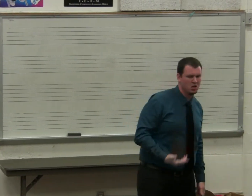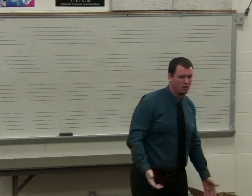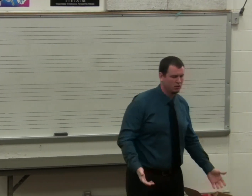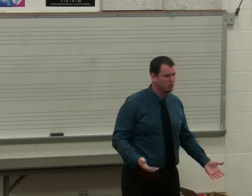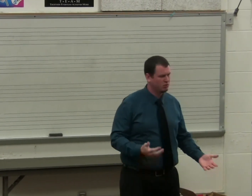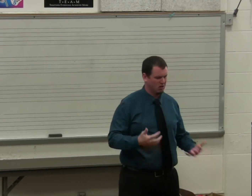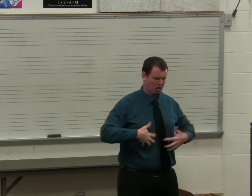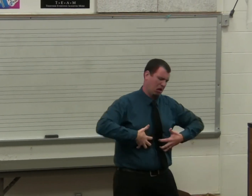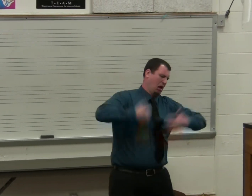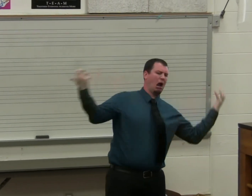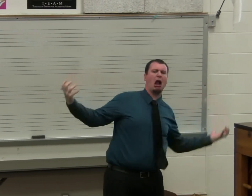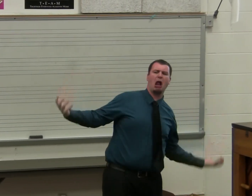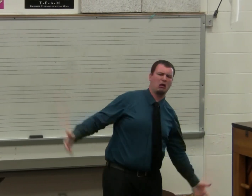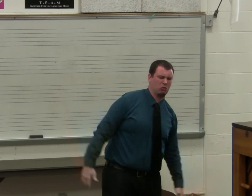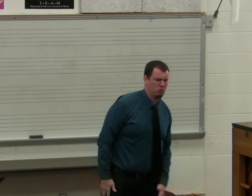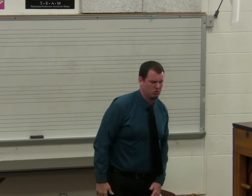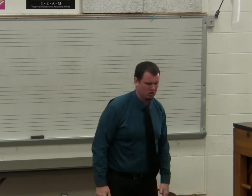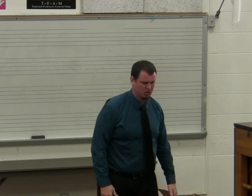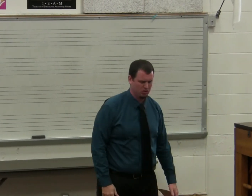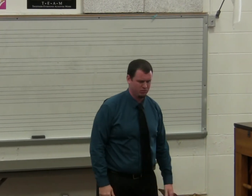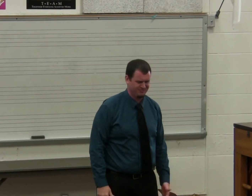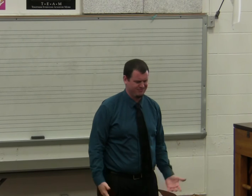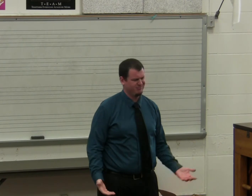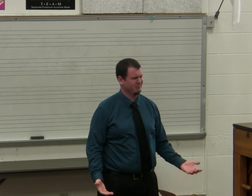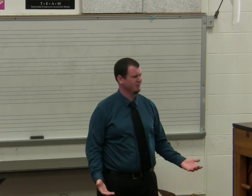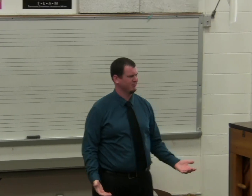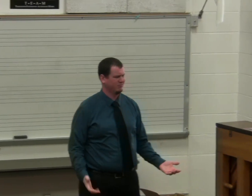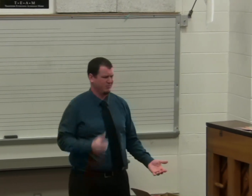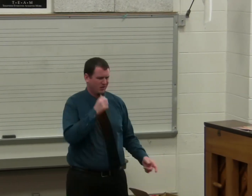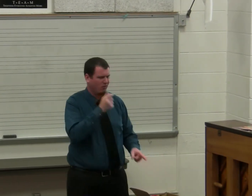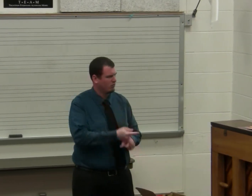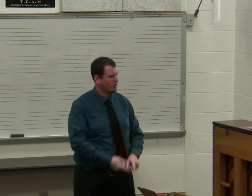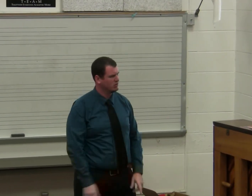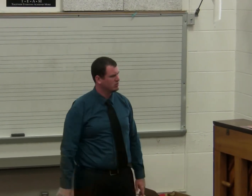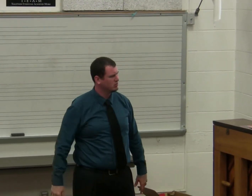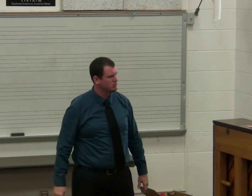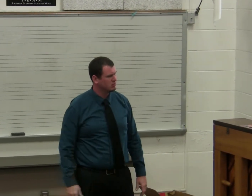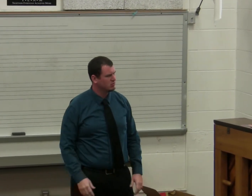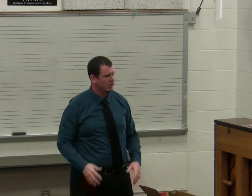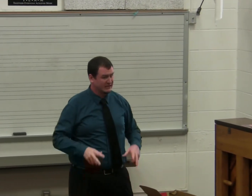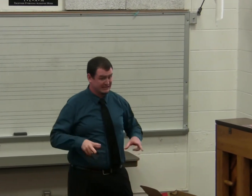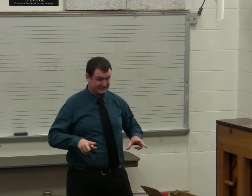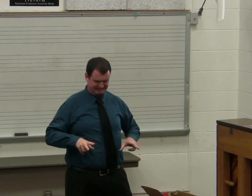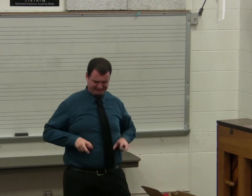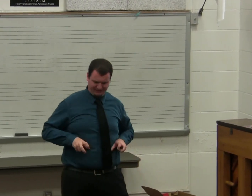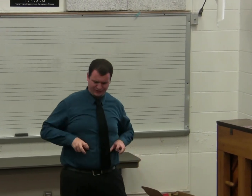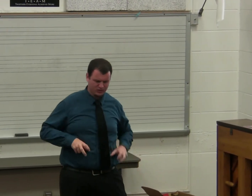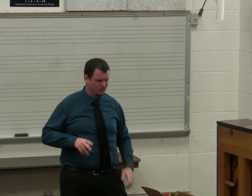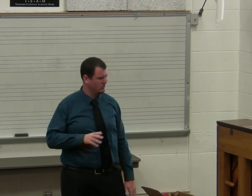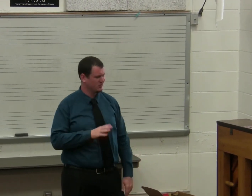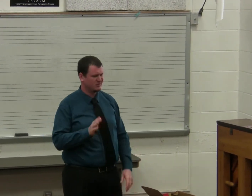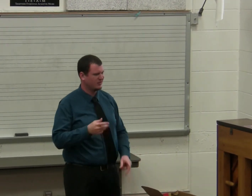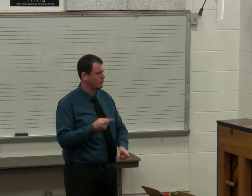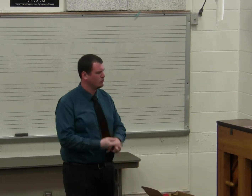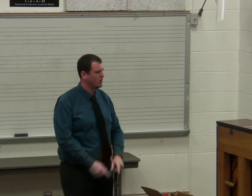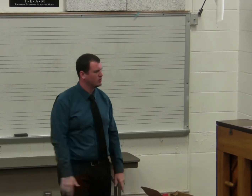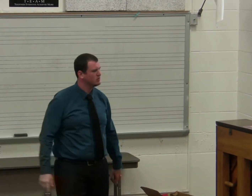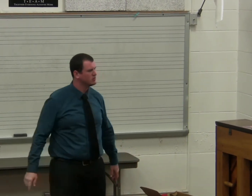he's not being fair to me, and so I'm angry. Well, that's not right. It's